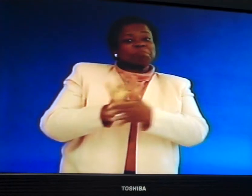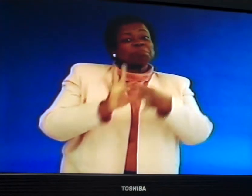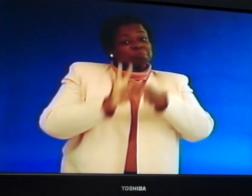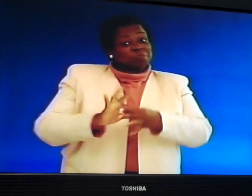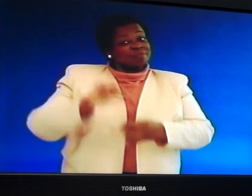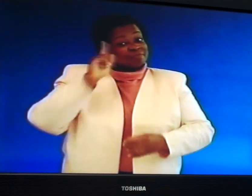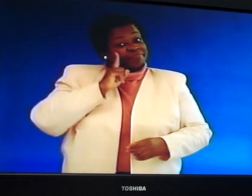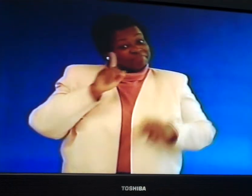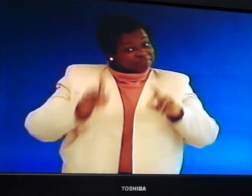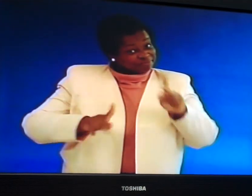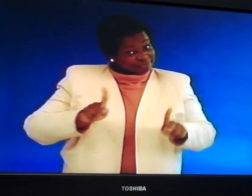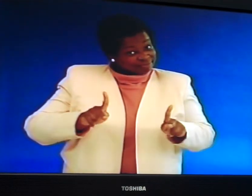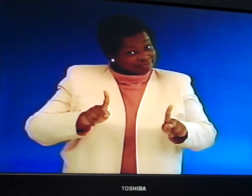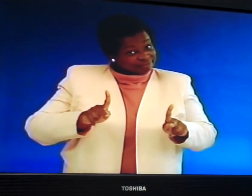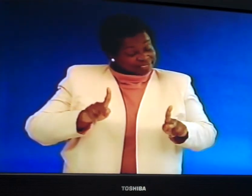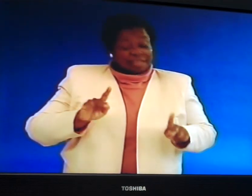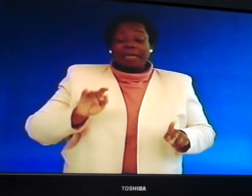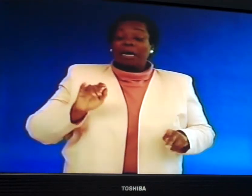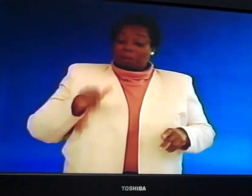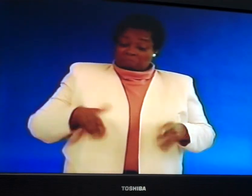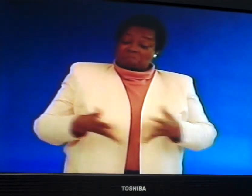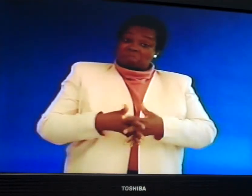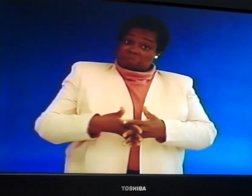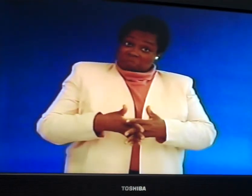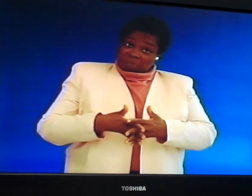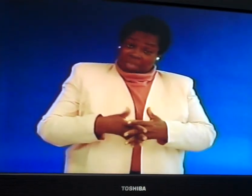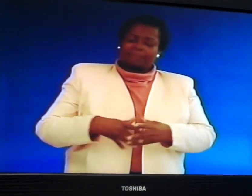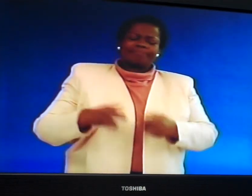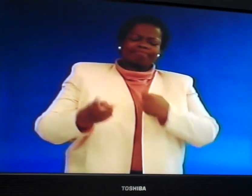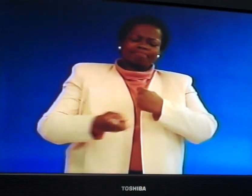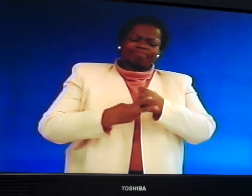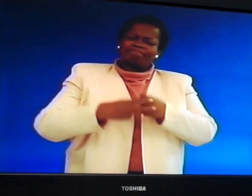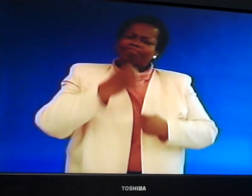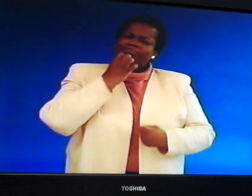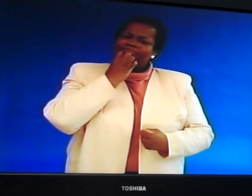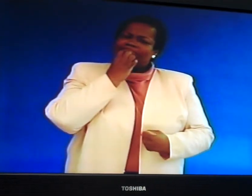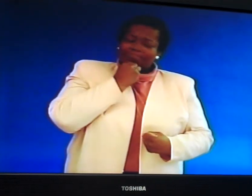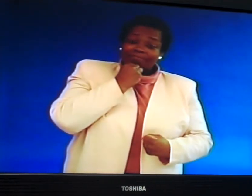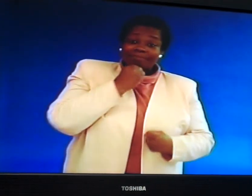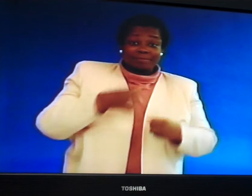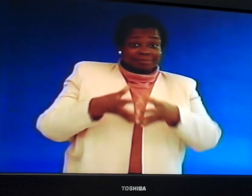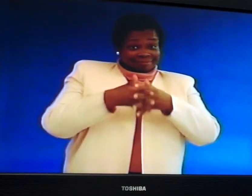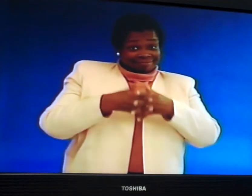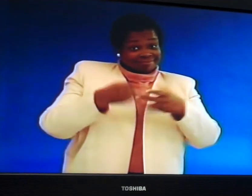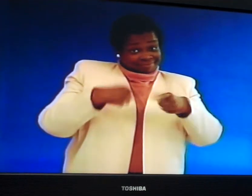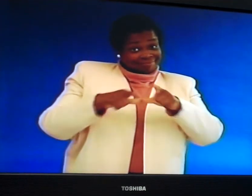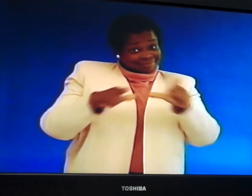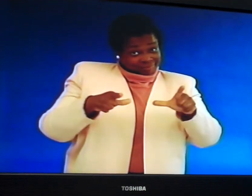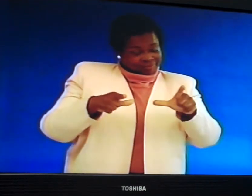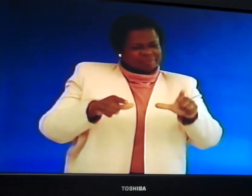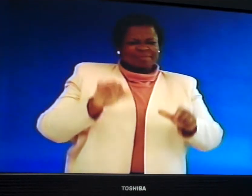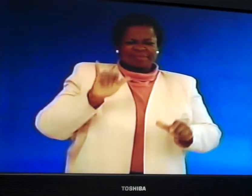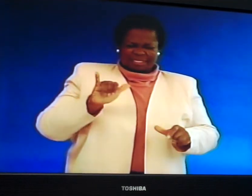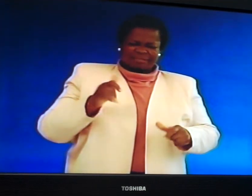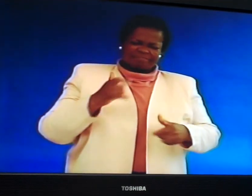As they were collecting different ideas of ASL, they will create a movie. and then it would save those